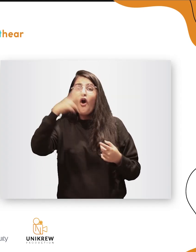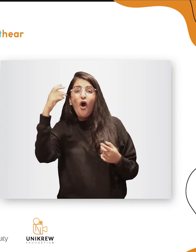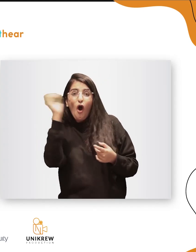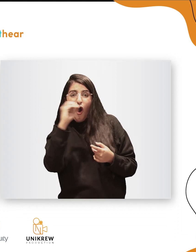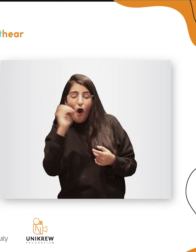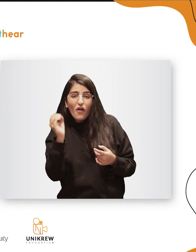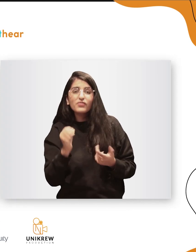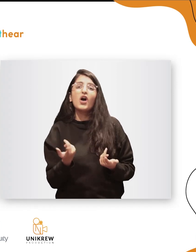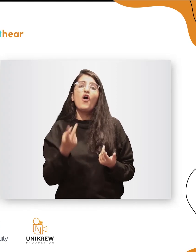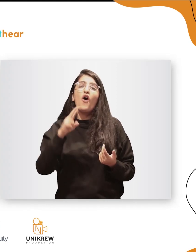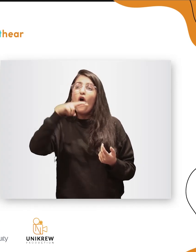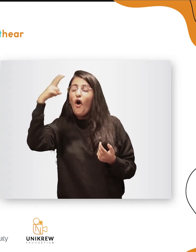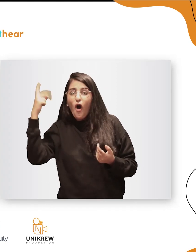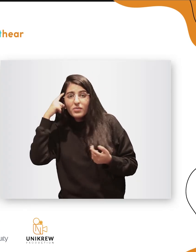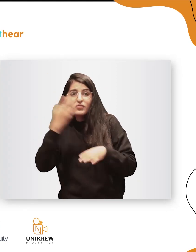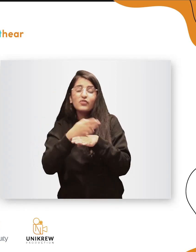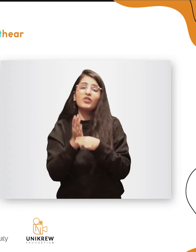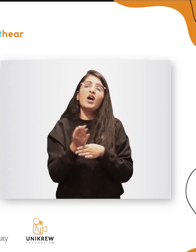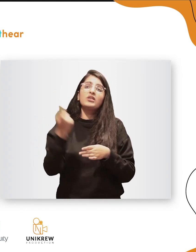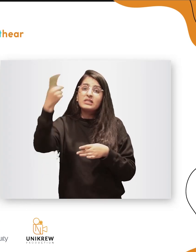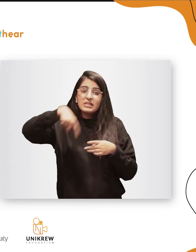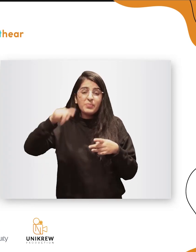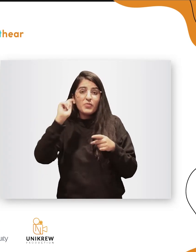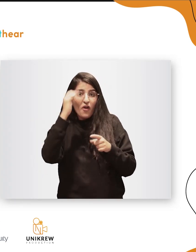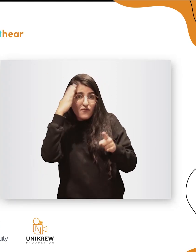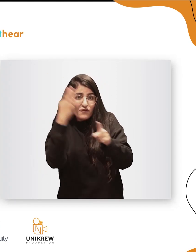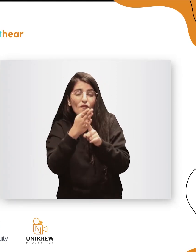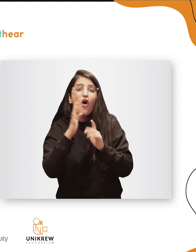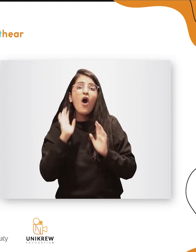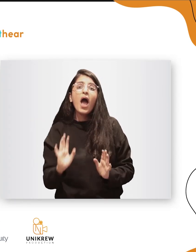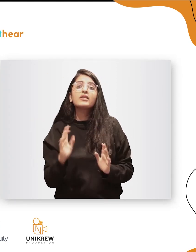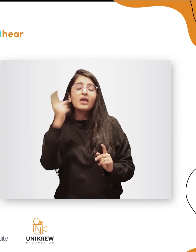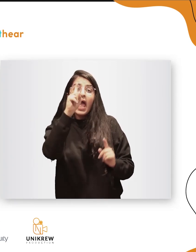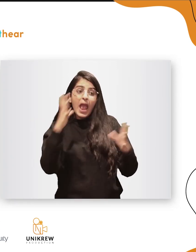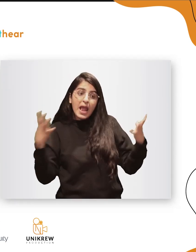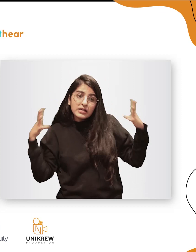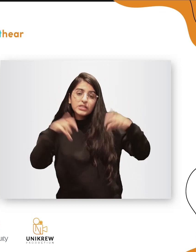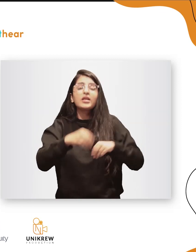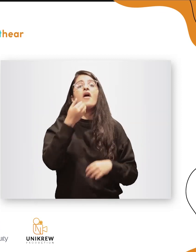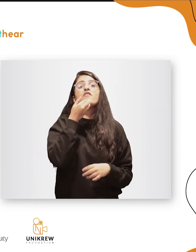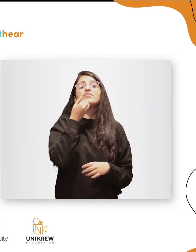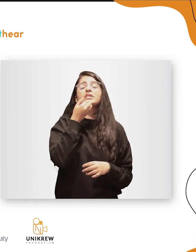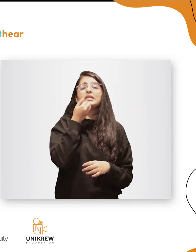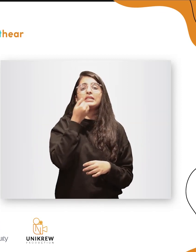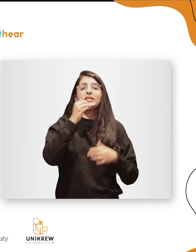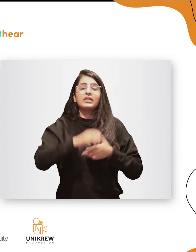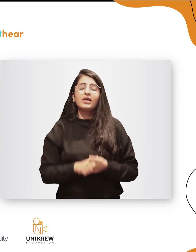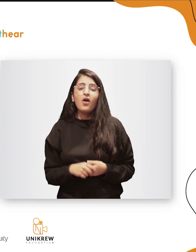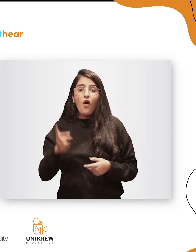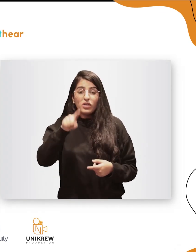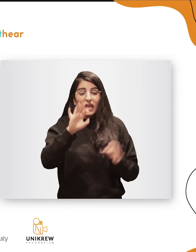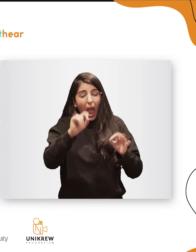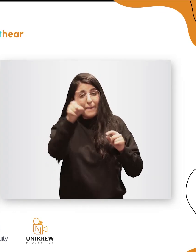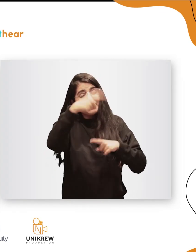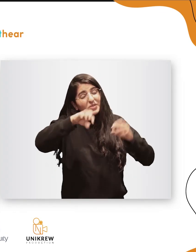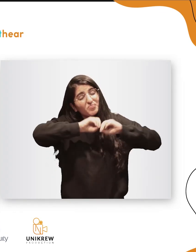other organizations in the province of Sindh are working towards this inclusive province notion, taking the